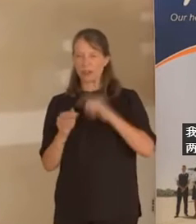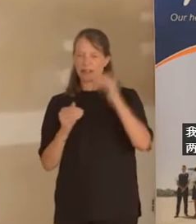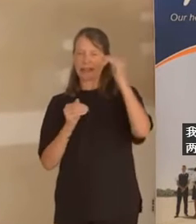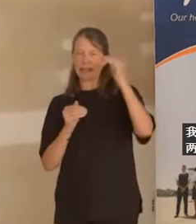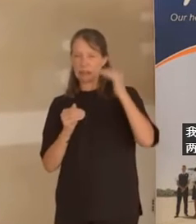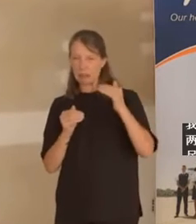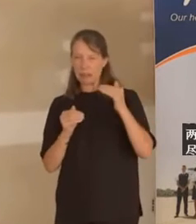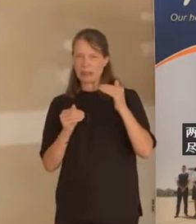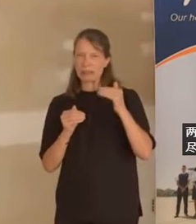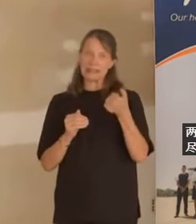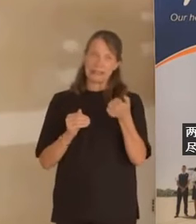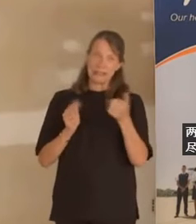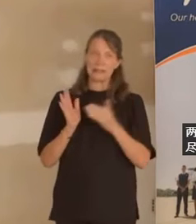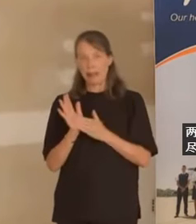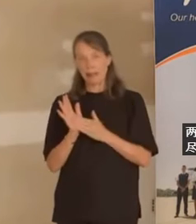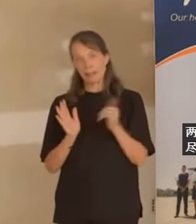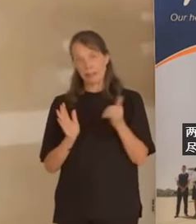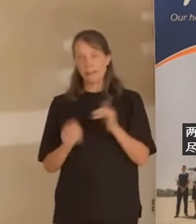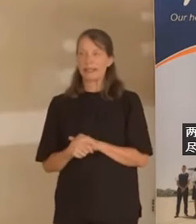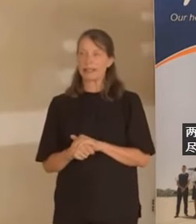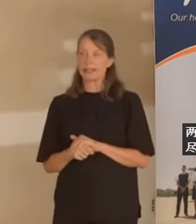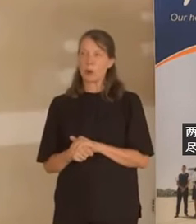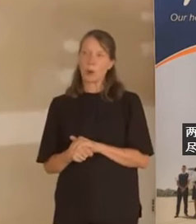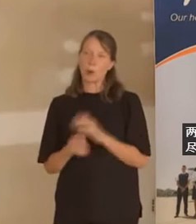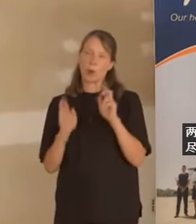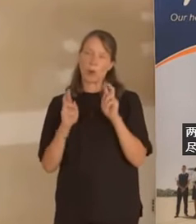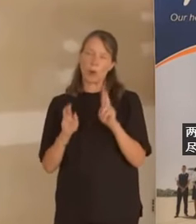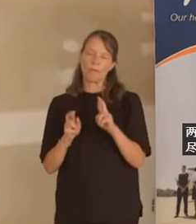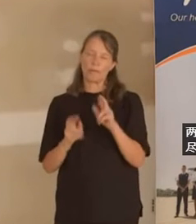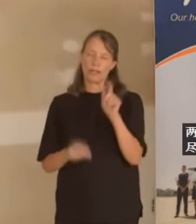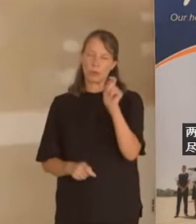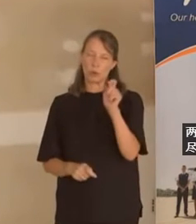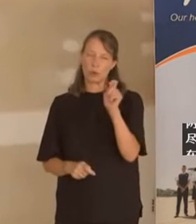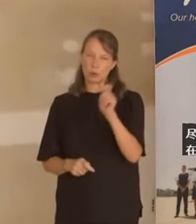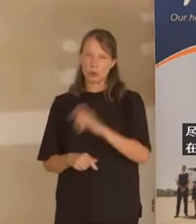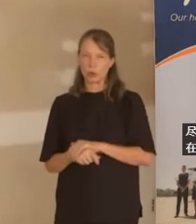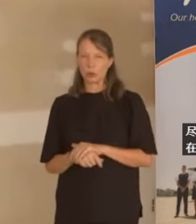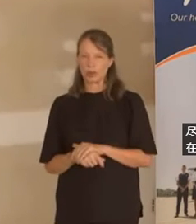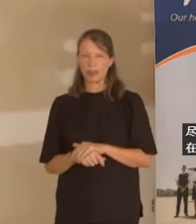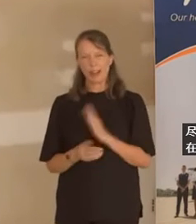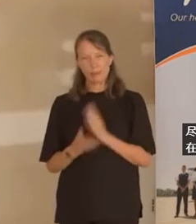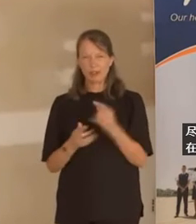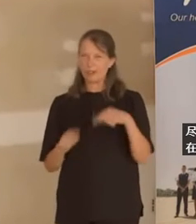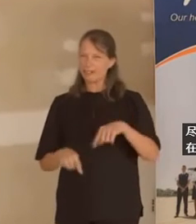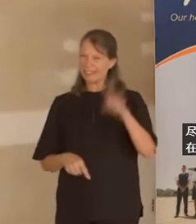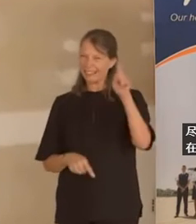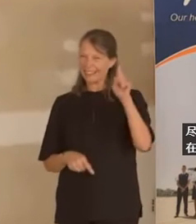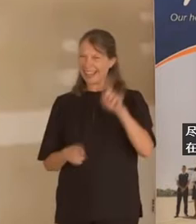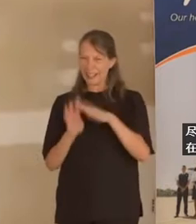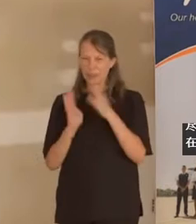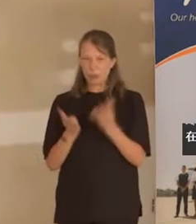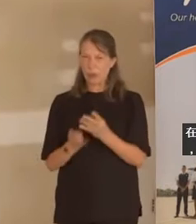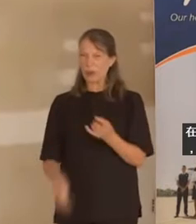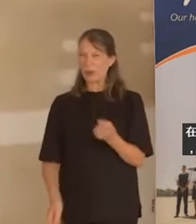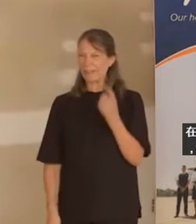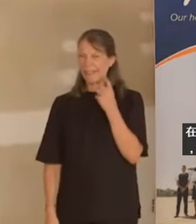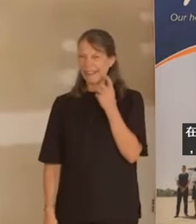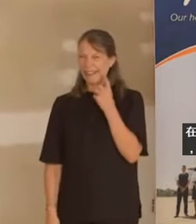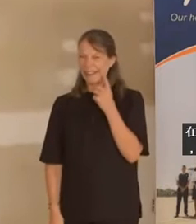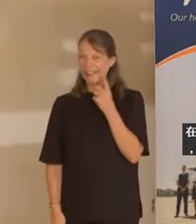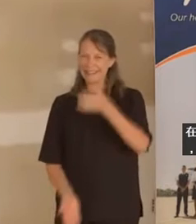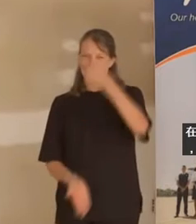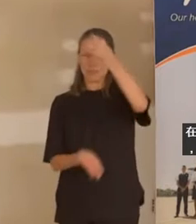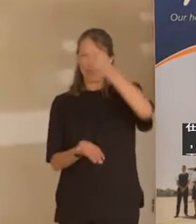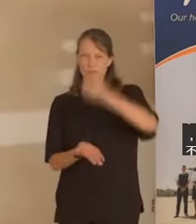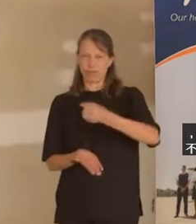6 months. So as soon as possible. But surely, in a modern world, the concept of putting an